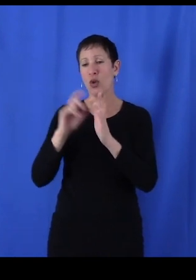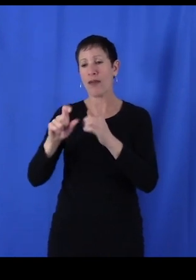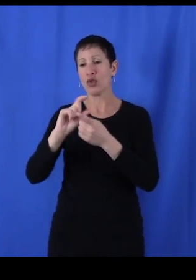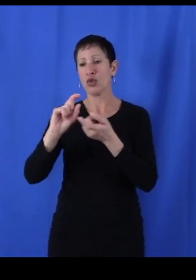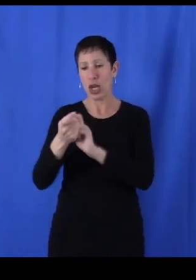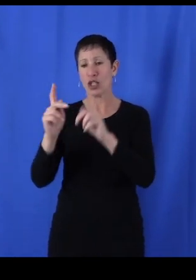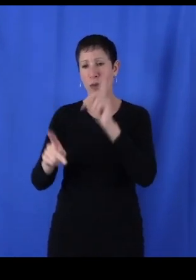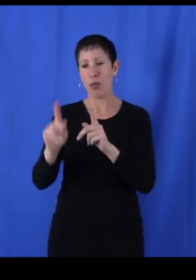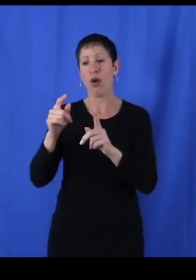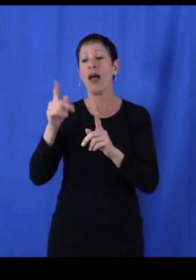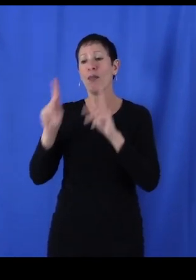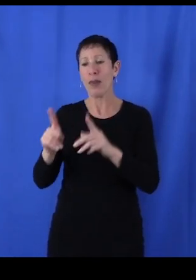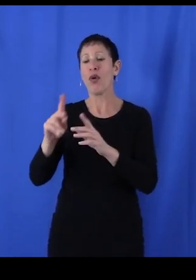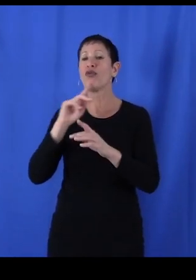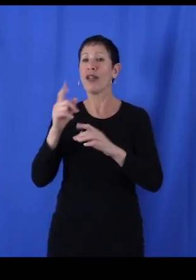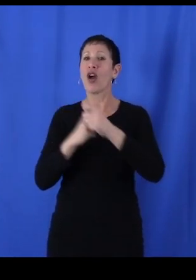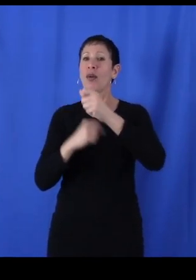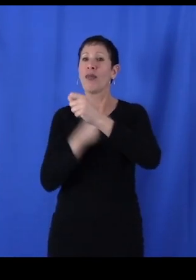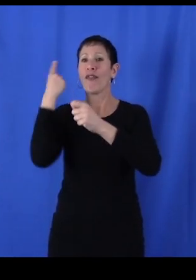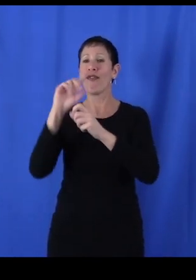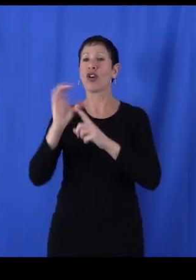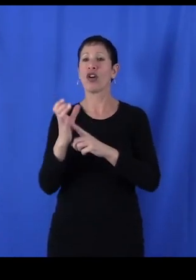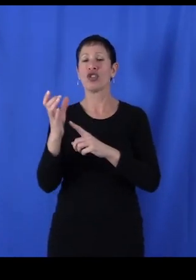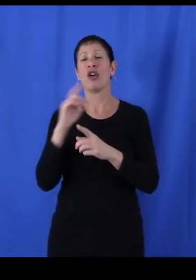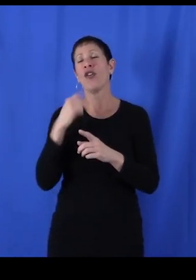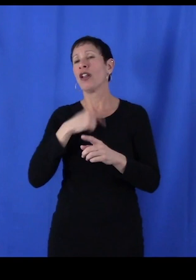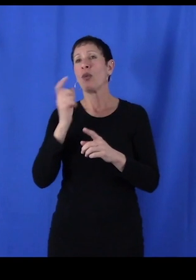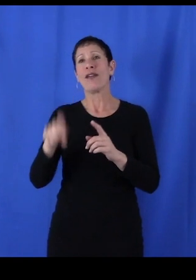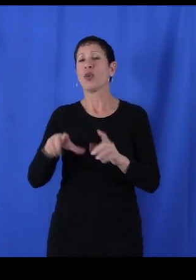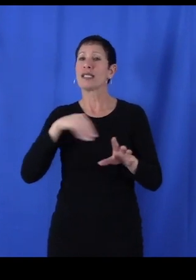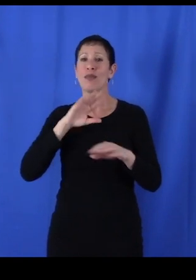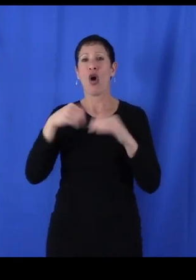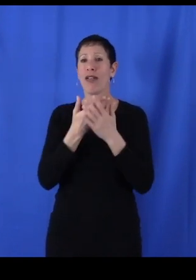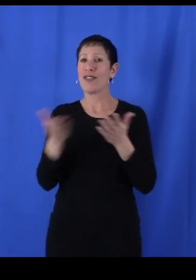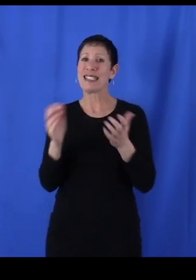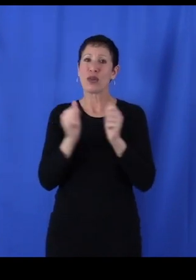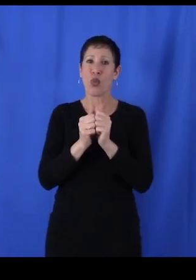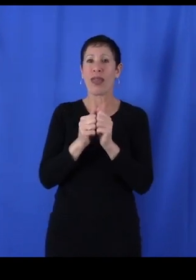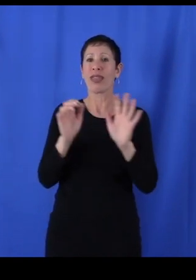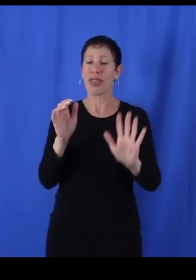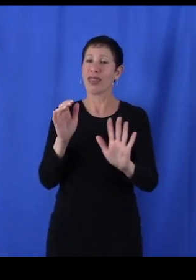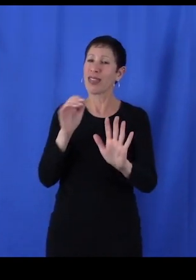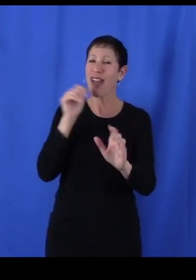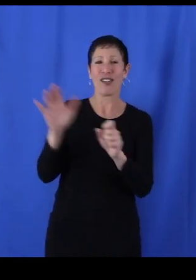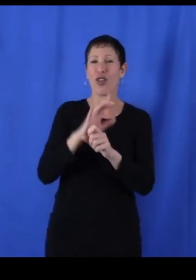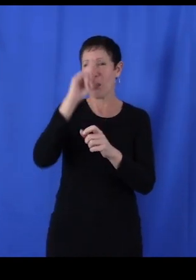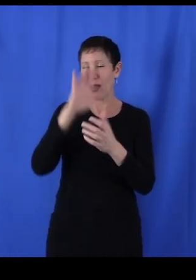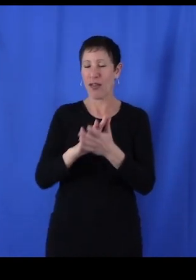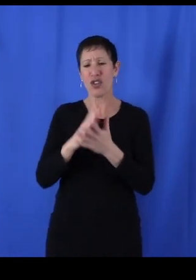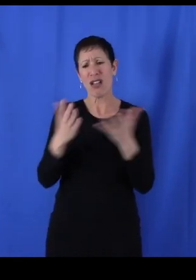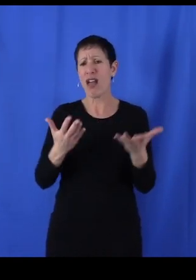culture. Now, we need to take all of this with a huge grain of salt. Right? There's a lot that we don't know and that we